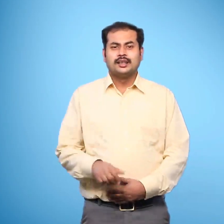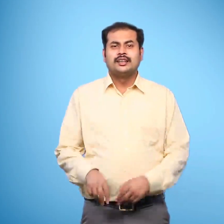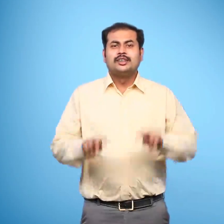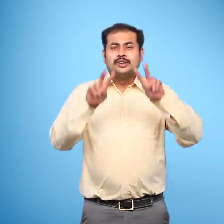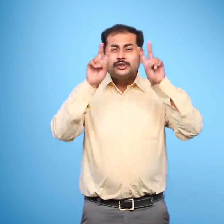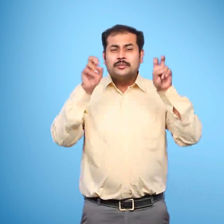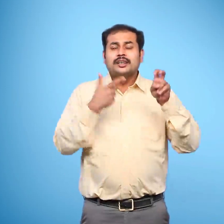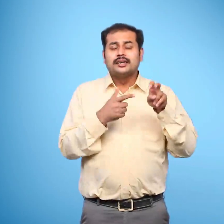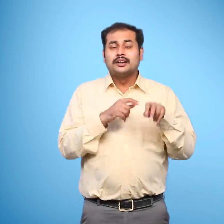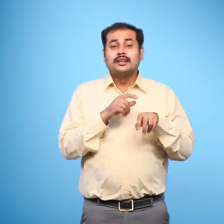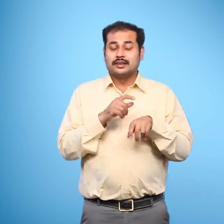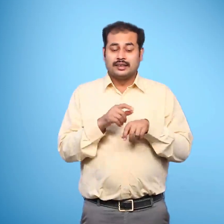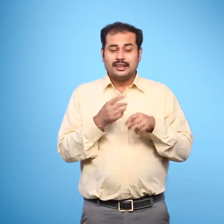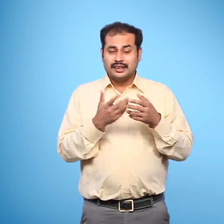2 at a time.